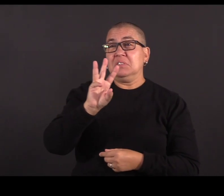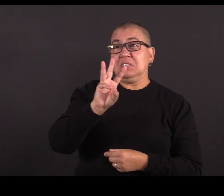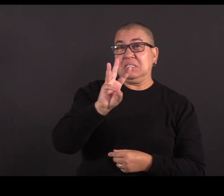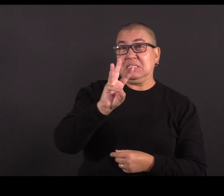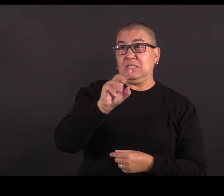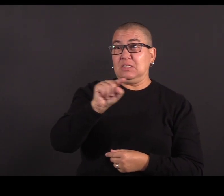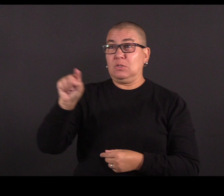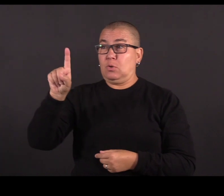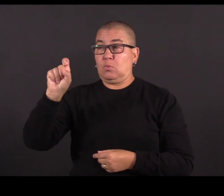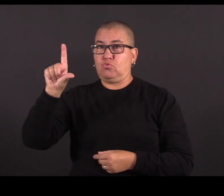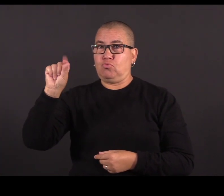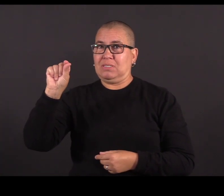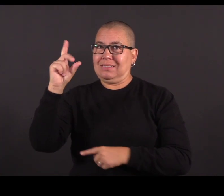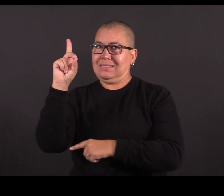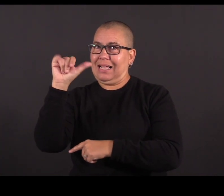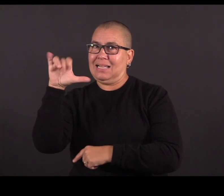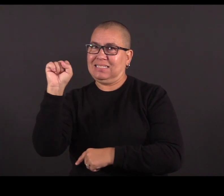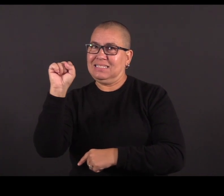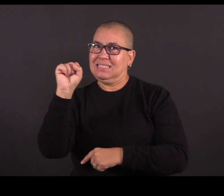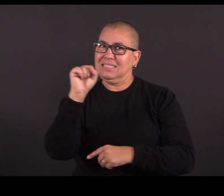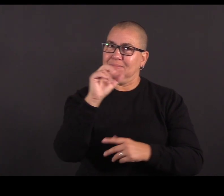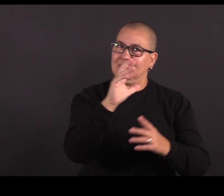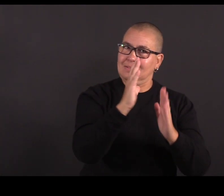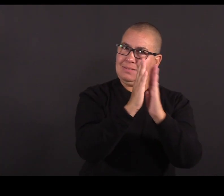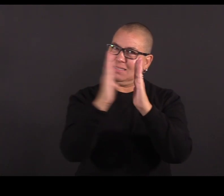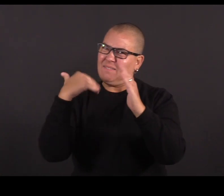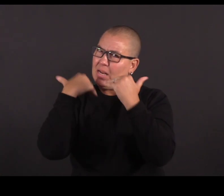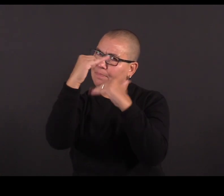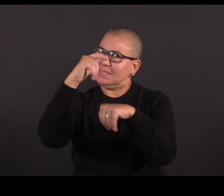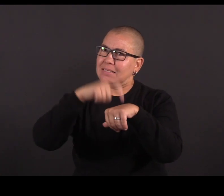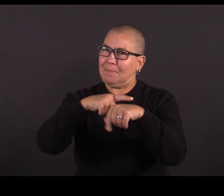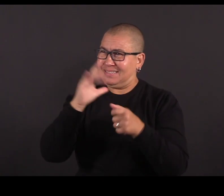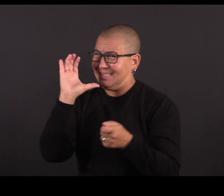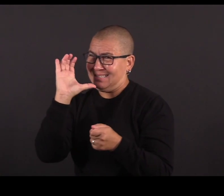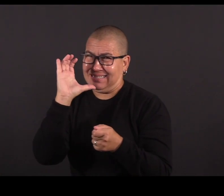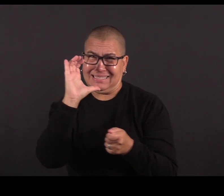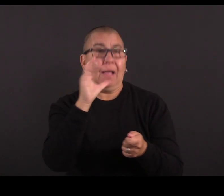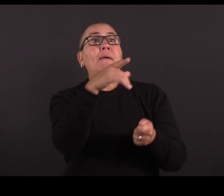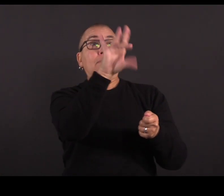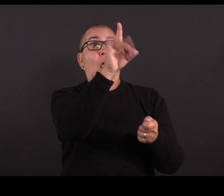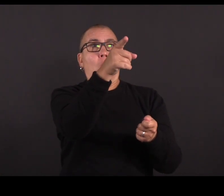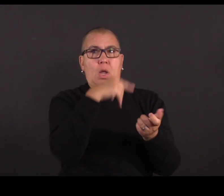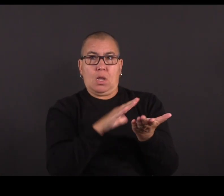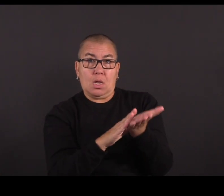Program participants pay a portion of their income towards rent, usually about 30%.